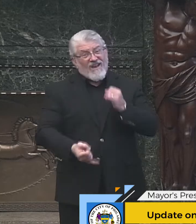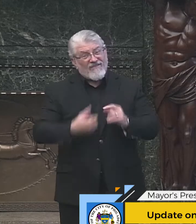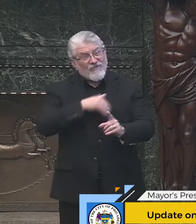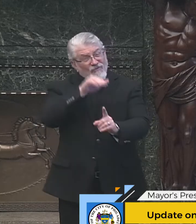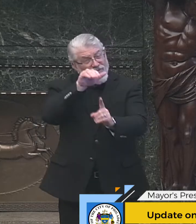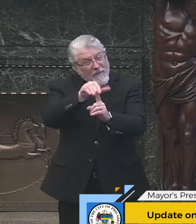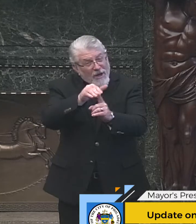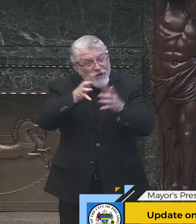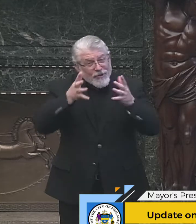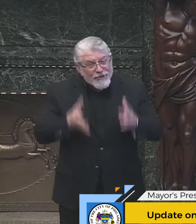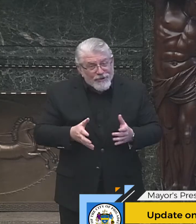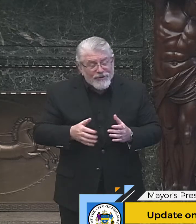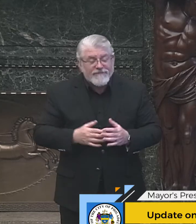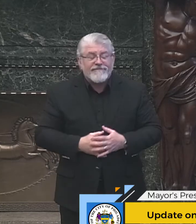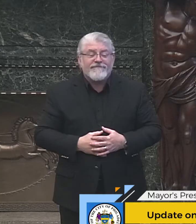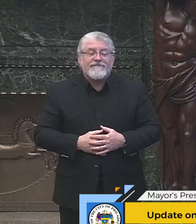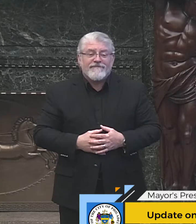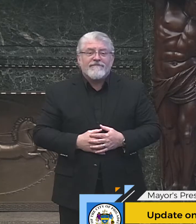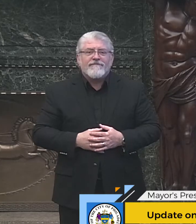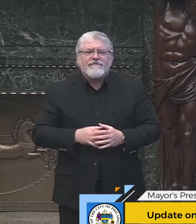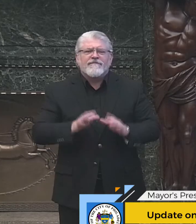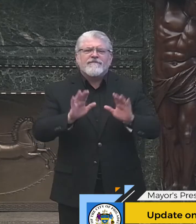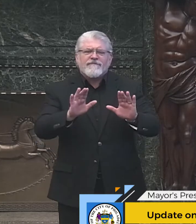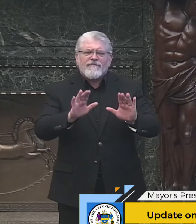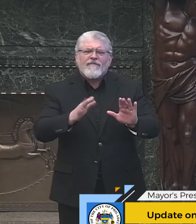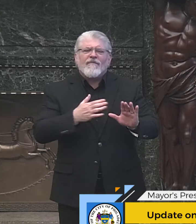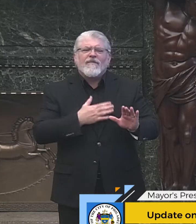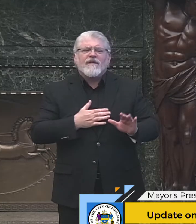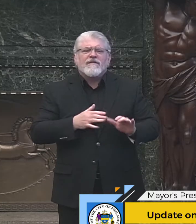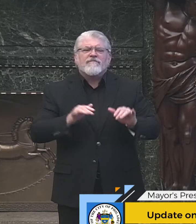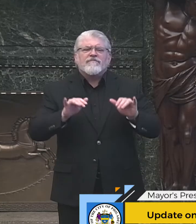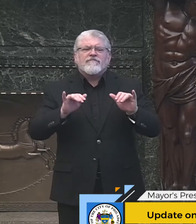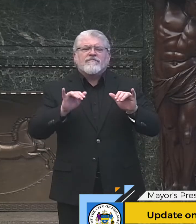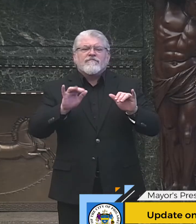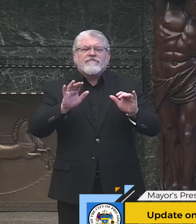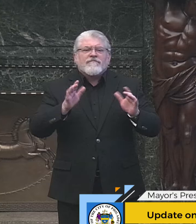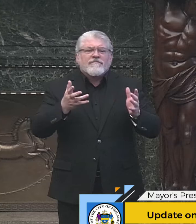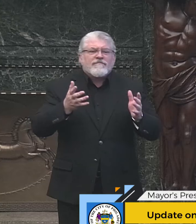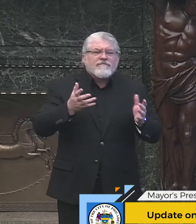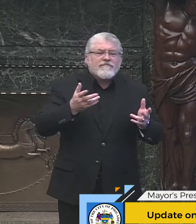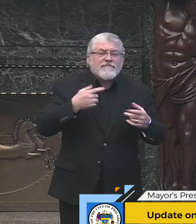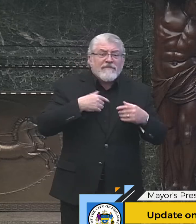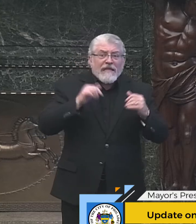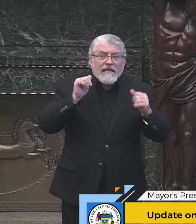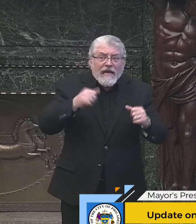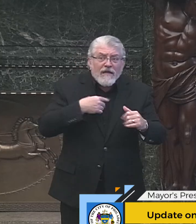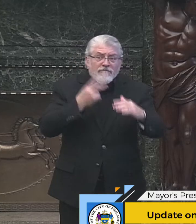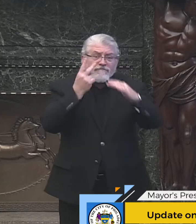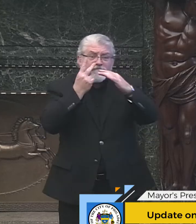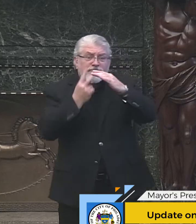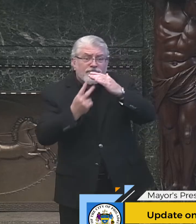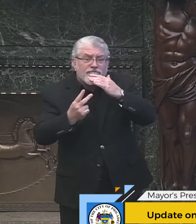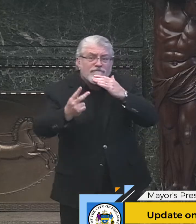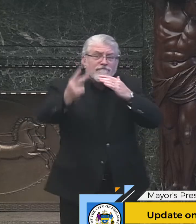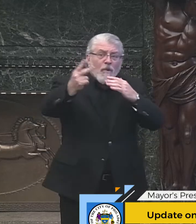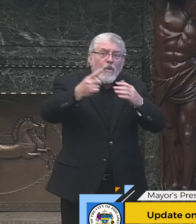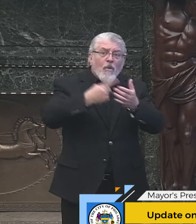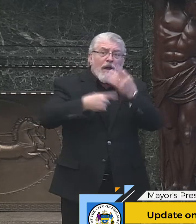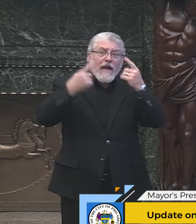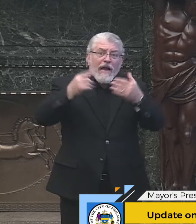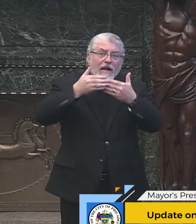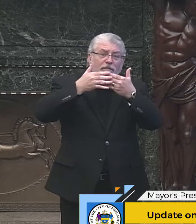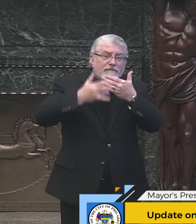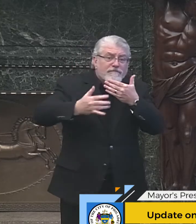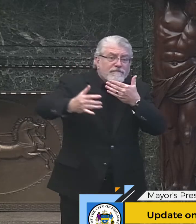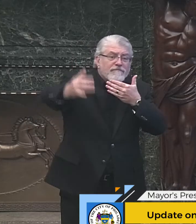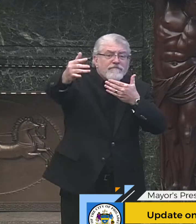there are mathematical models about how this is going to go, and the most effective thing we can do to try to protect our healthcare system is